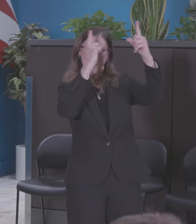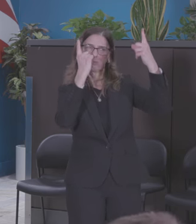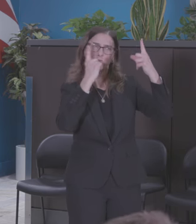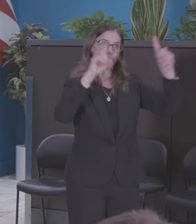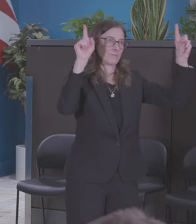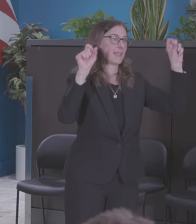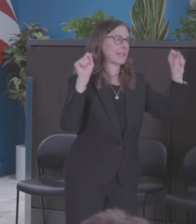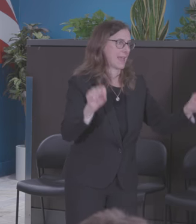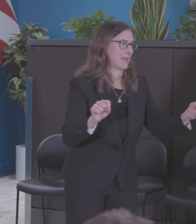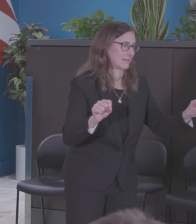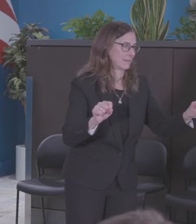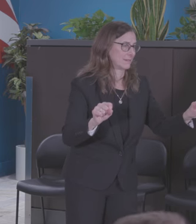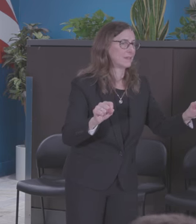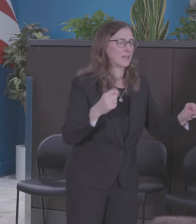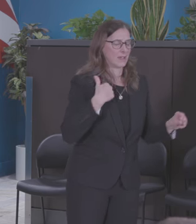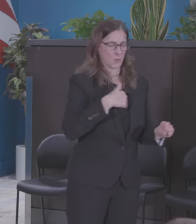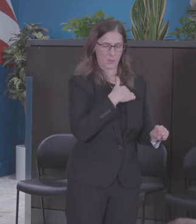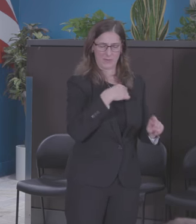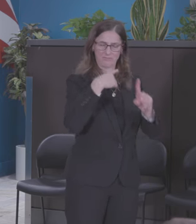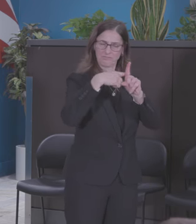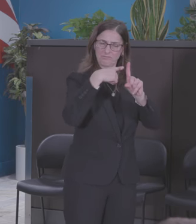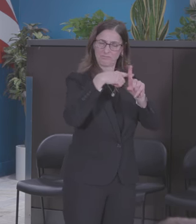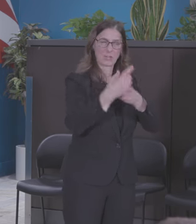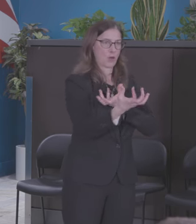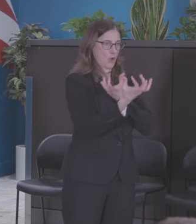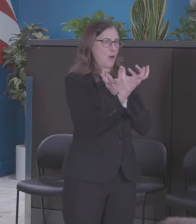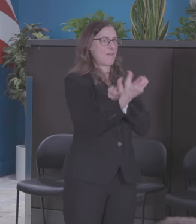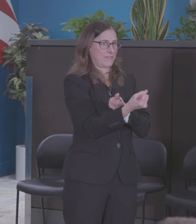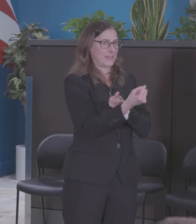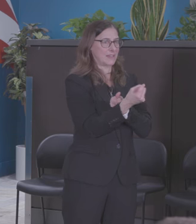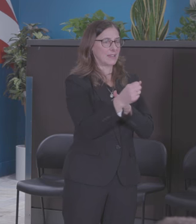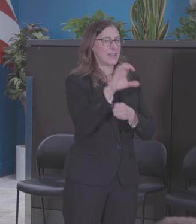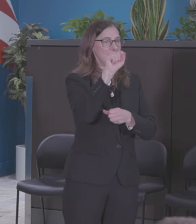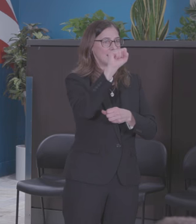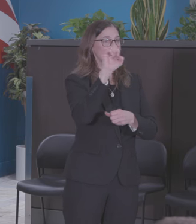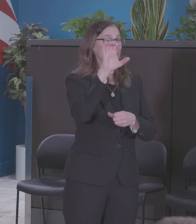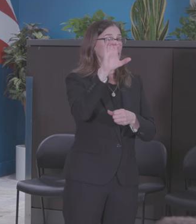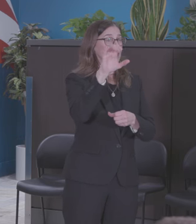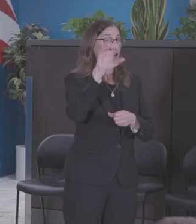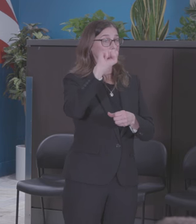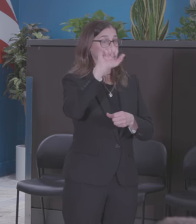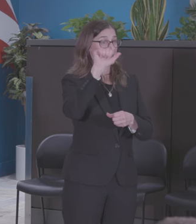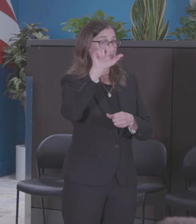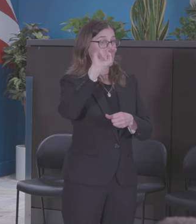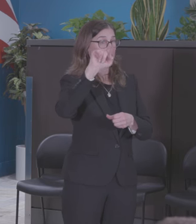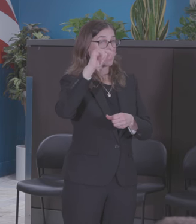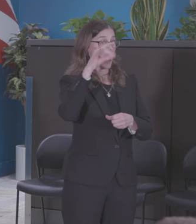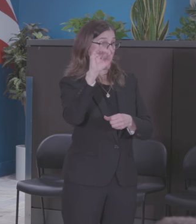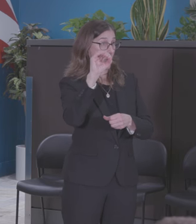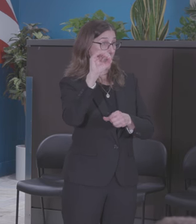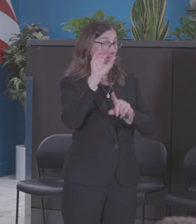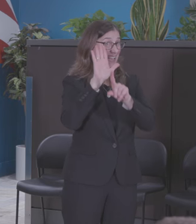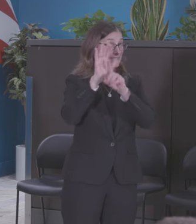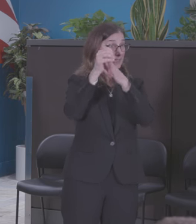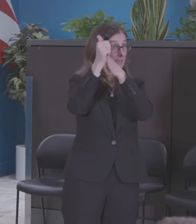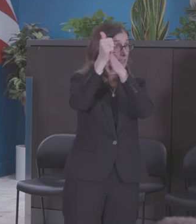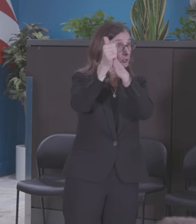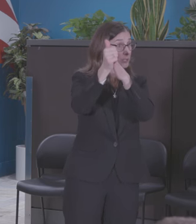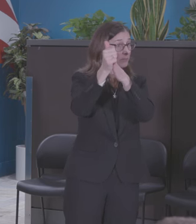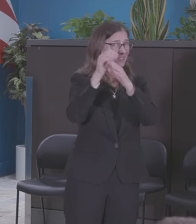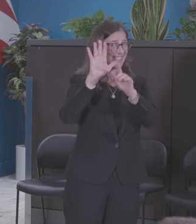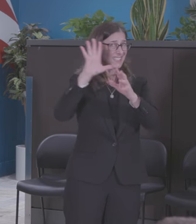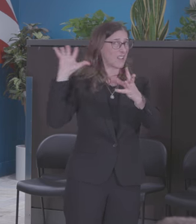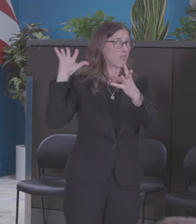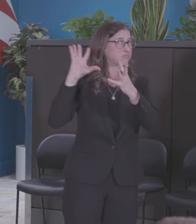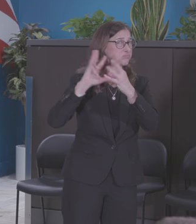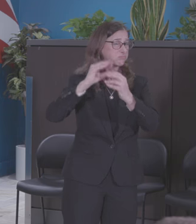confident that under the overall guidance and leadership of Secretary Santiago, who has brought vision, understanding, and experience